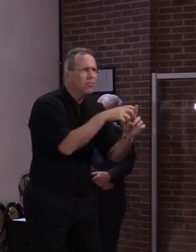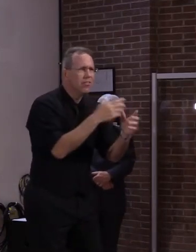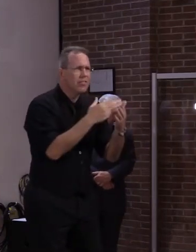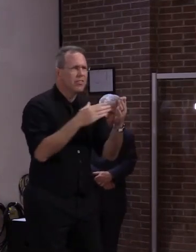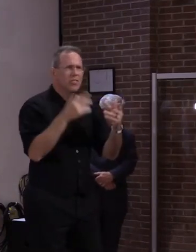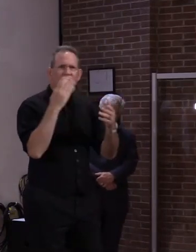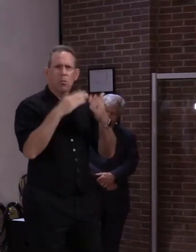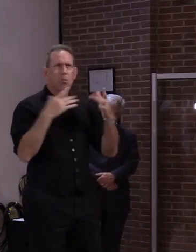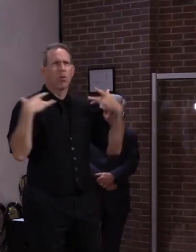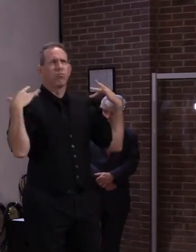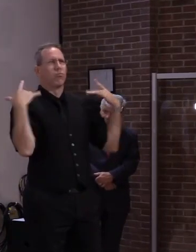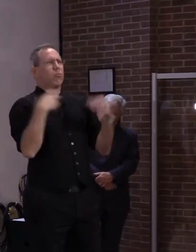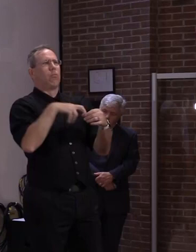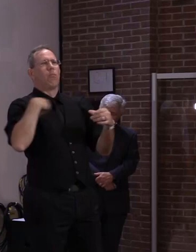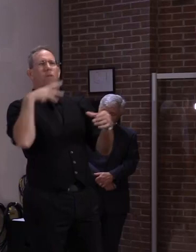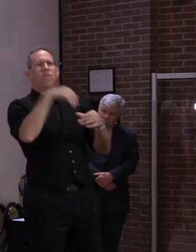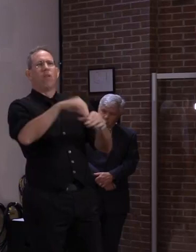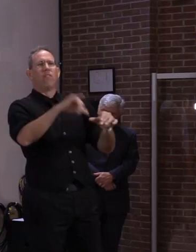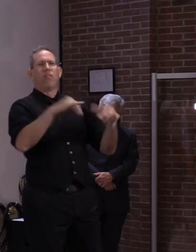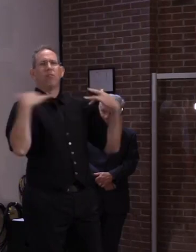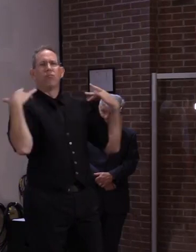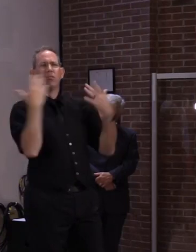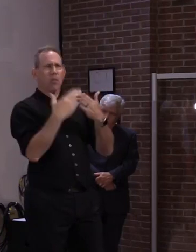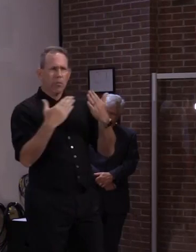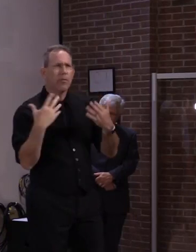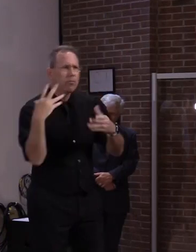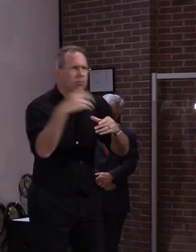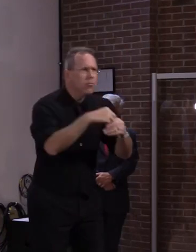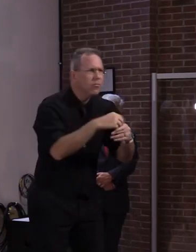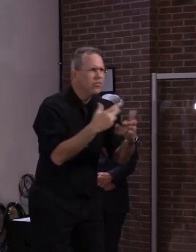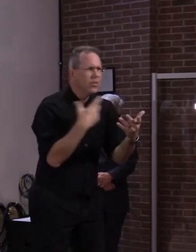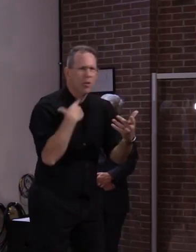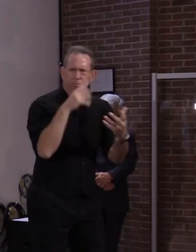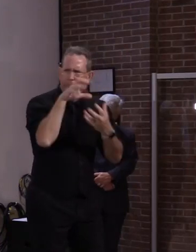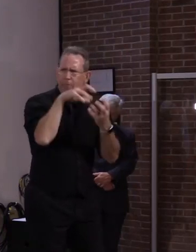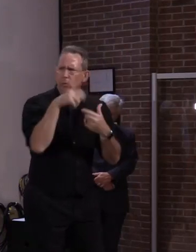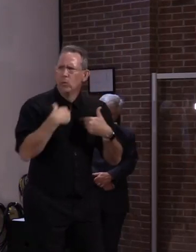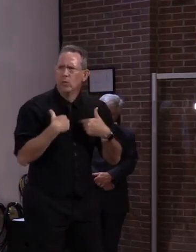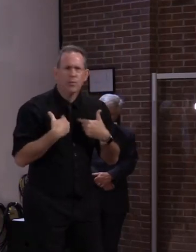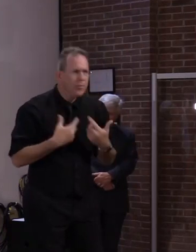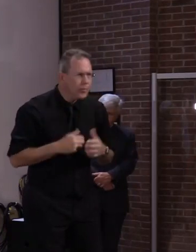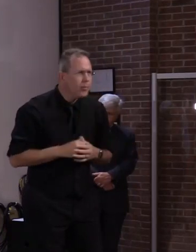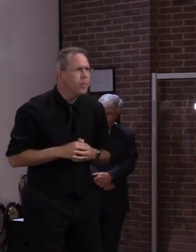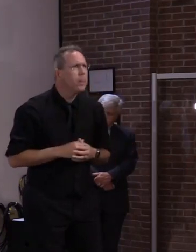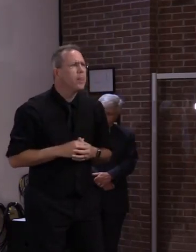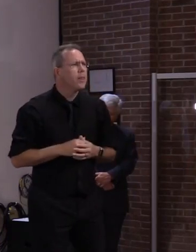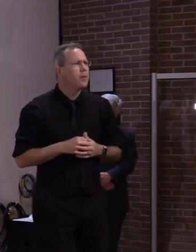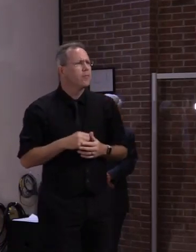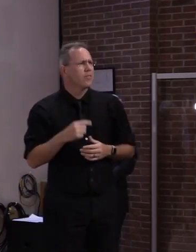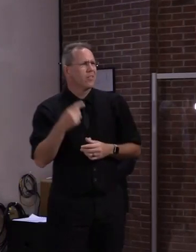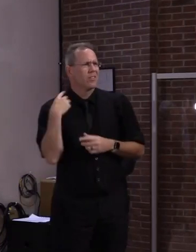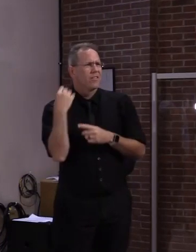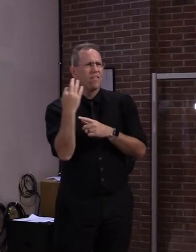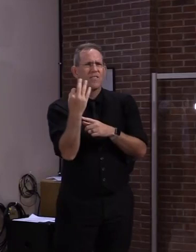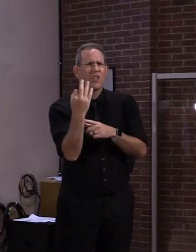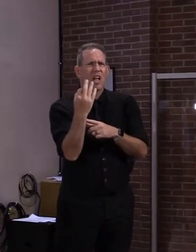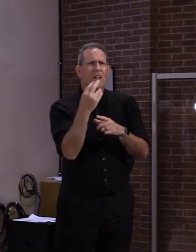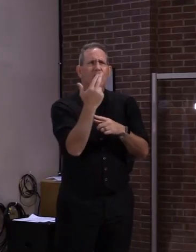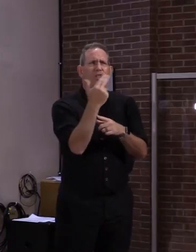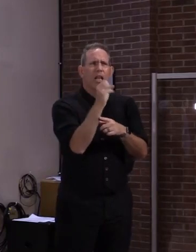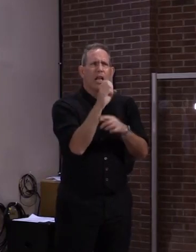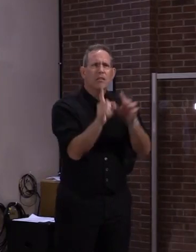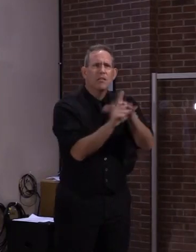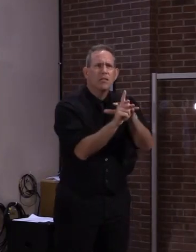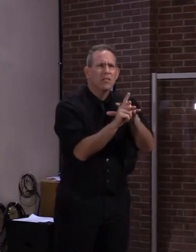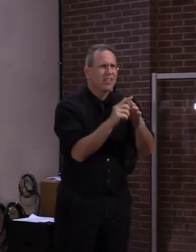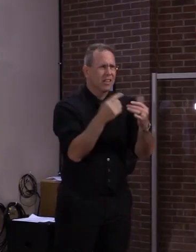surprised to hear yesterday that the case member had gone to 24 from 13 on friday um they're getting a lot of questions and they